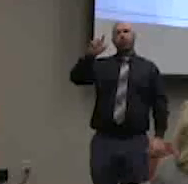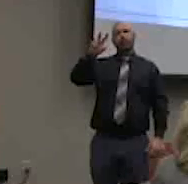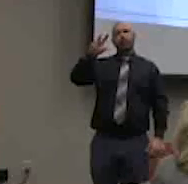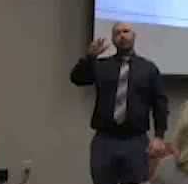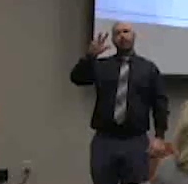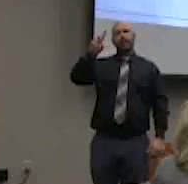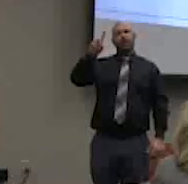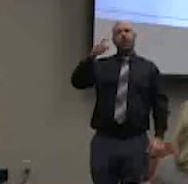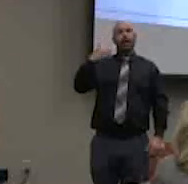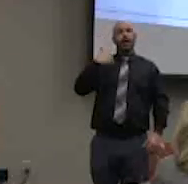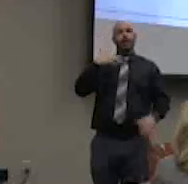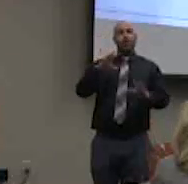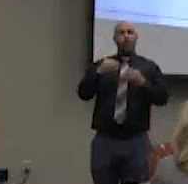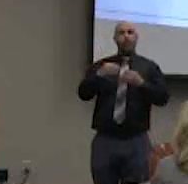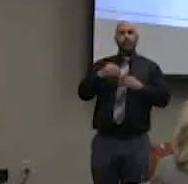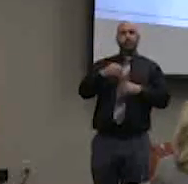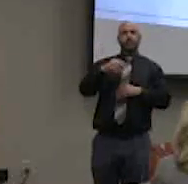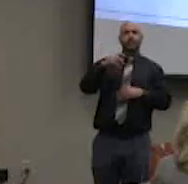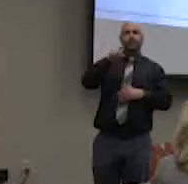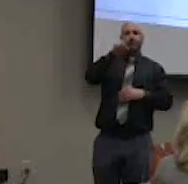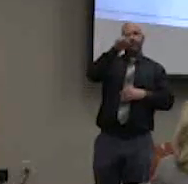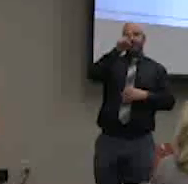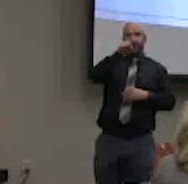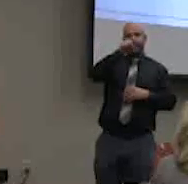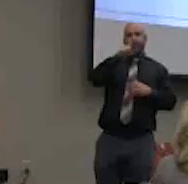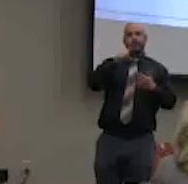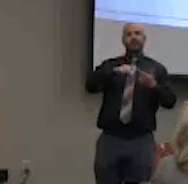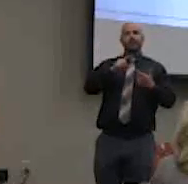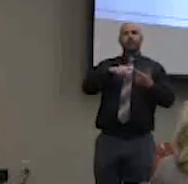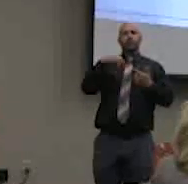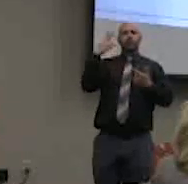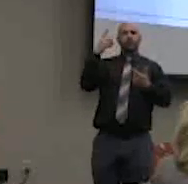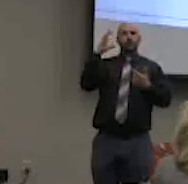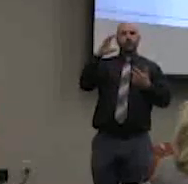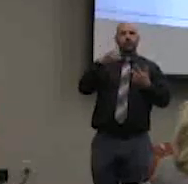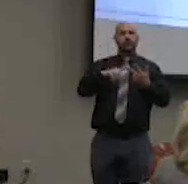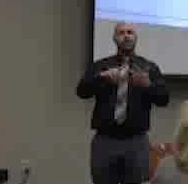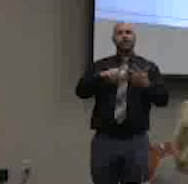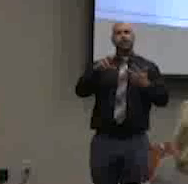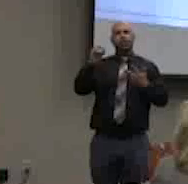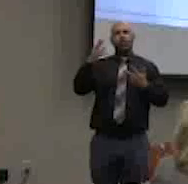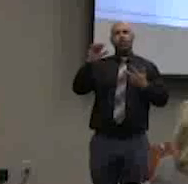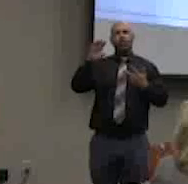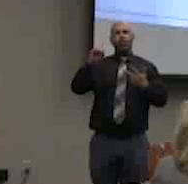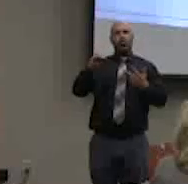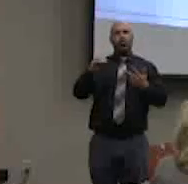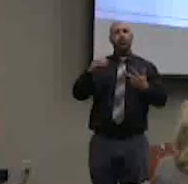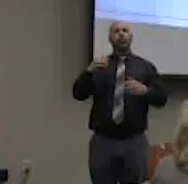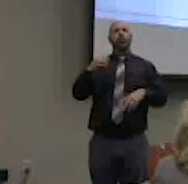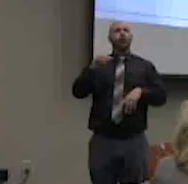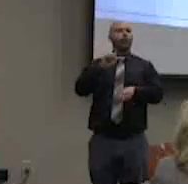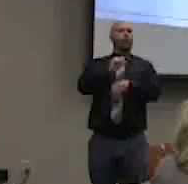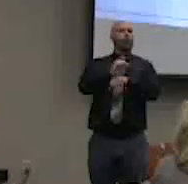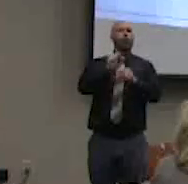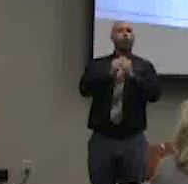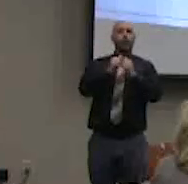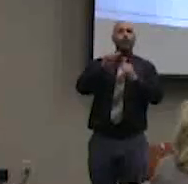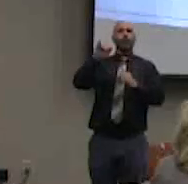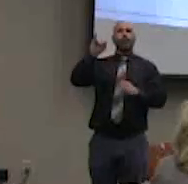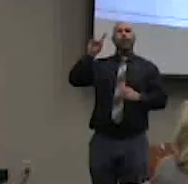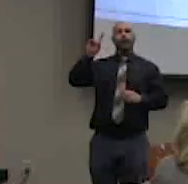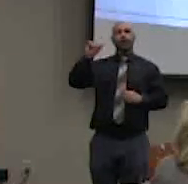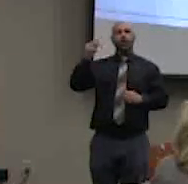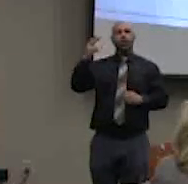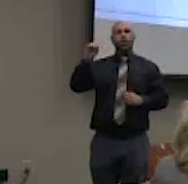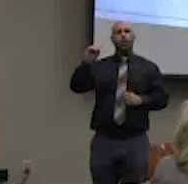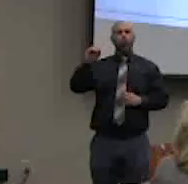Ohio. And we work in communities across the state, in Idaho, North Carolina, Michigan, of